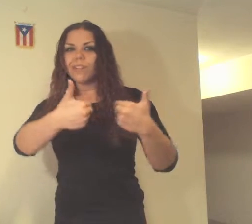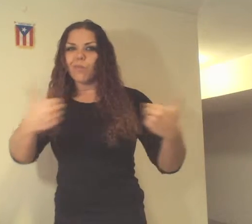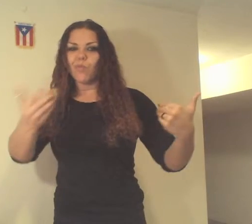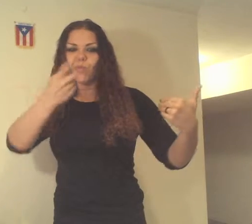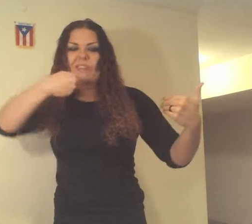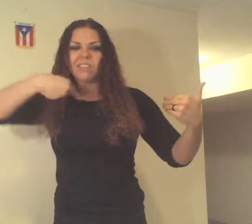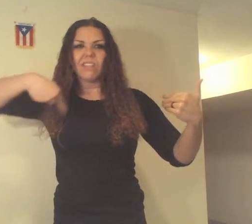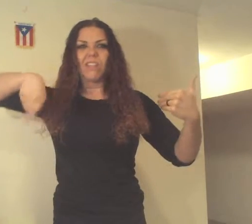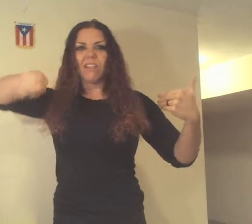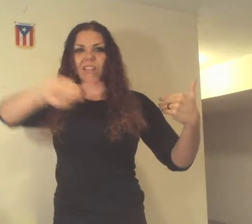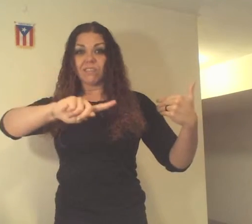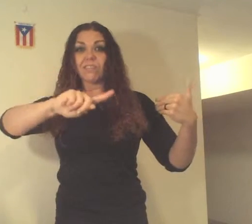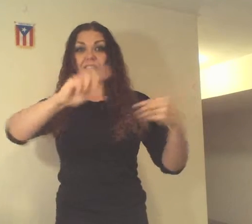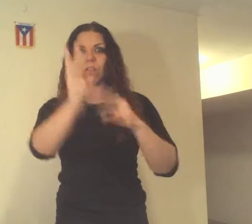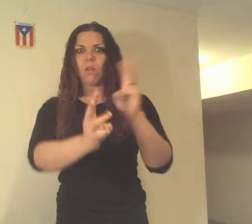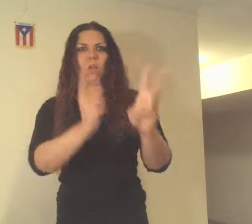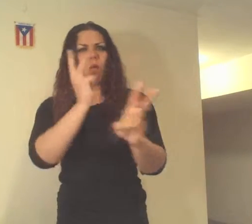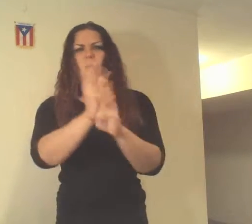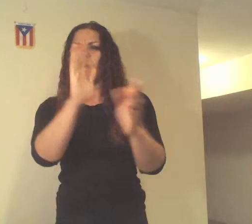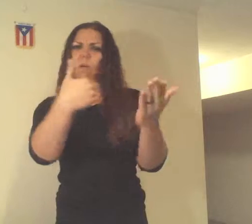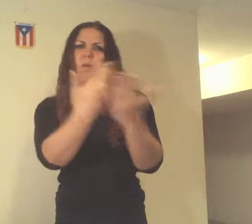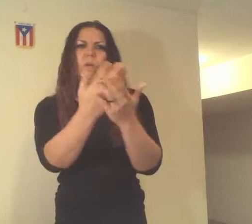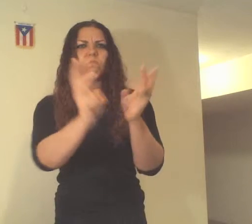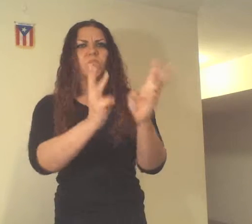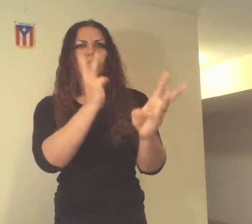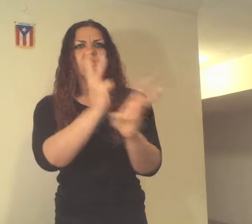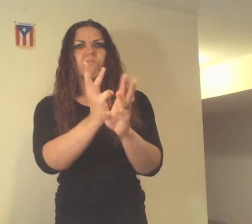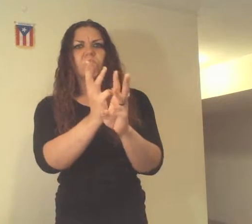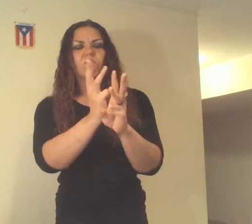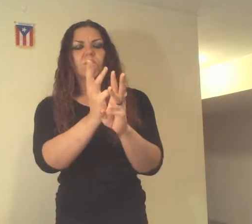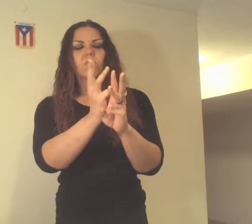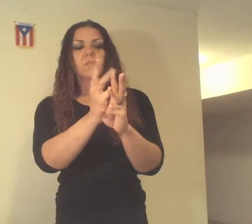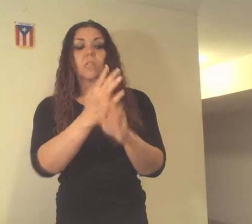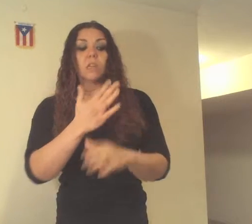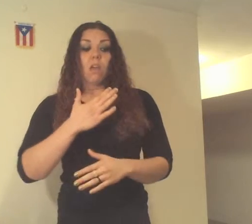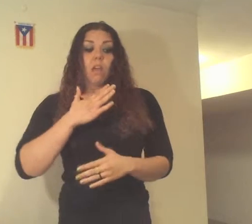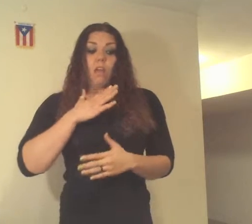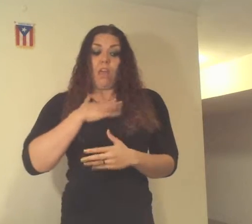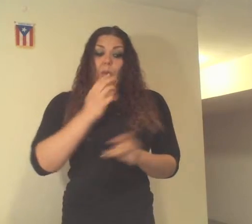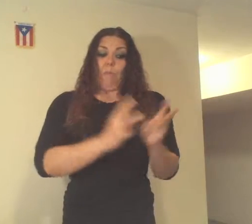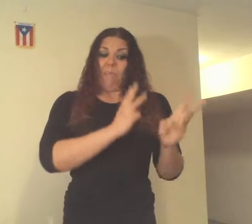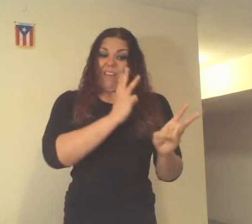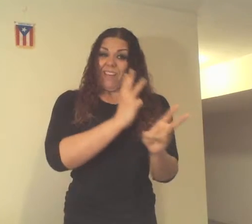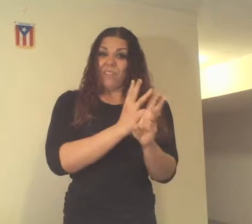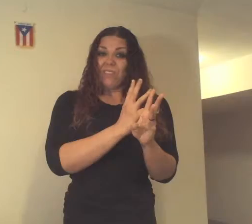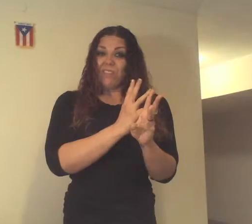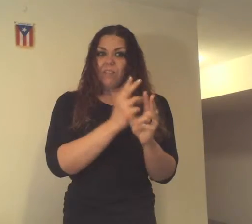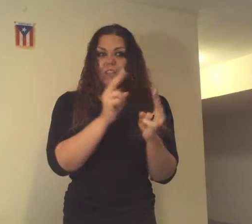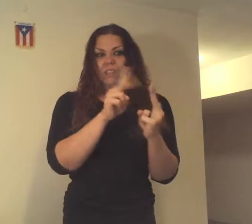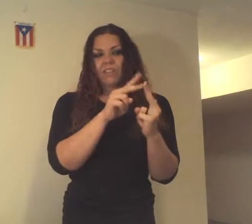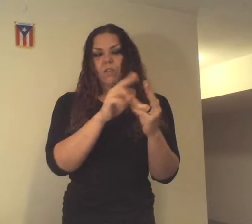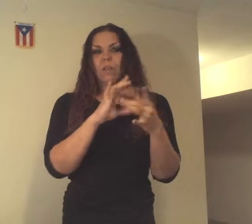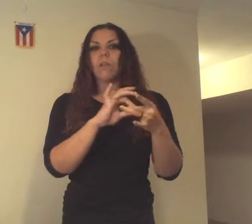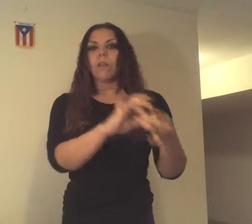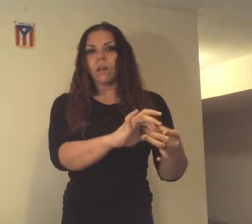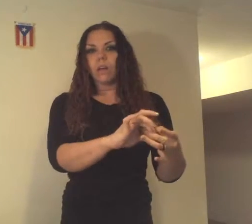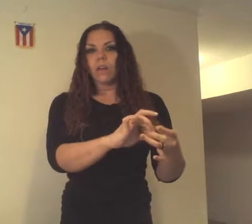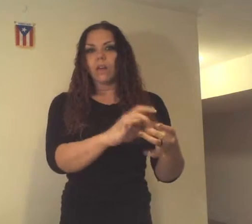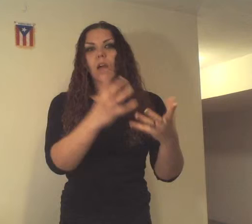all over the world. And in my little corner of the world, these two things are actually related. I want to tell you how tonight.